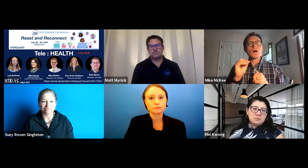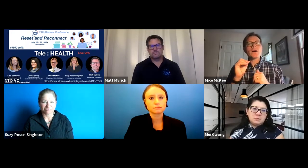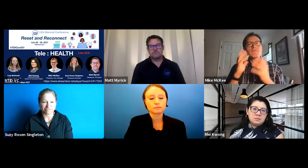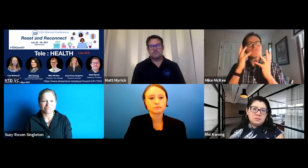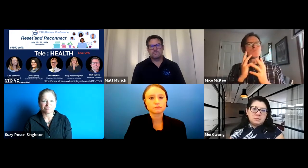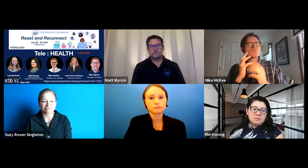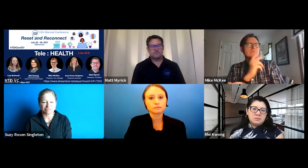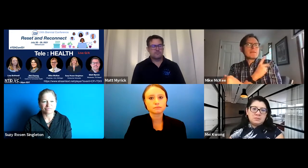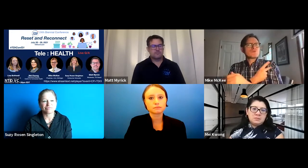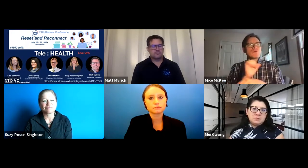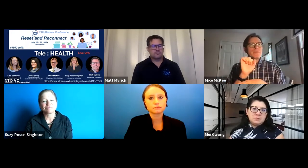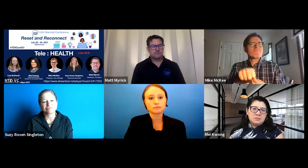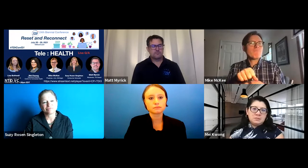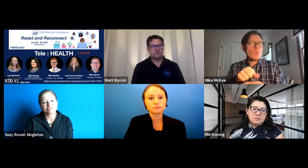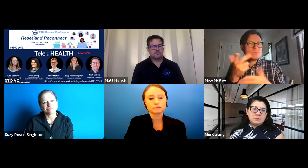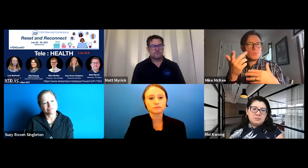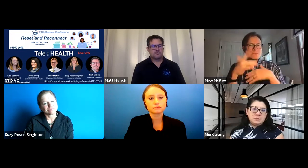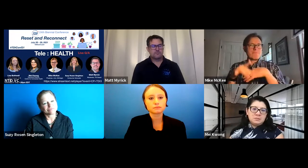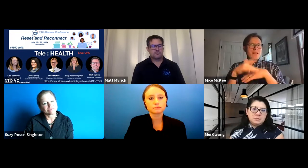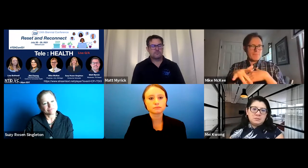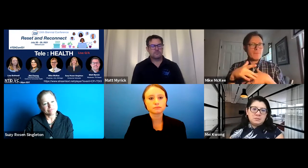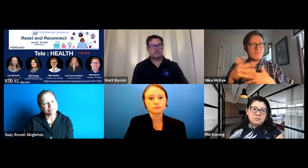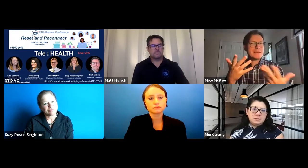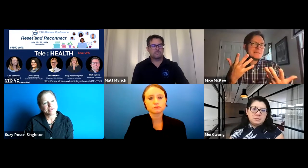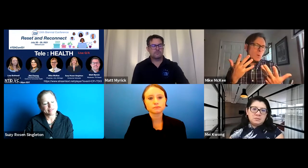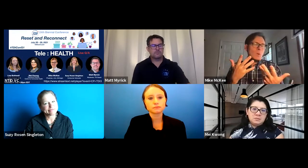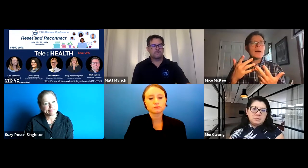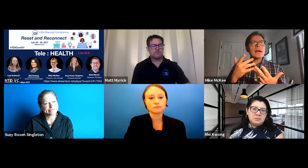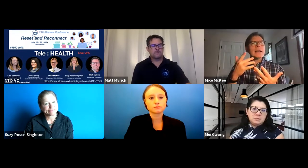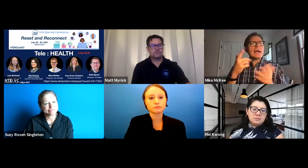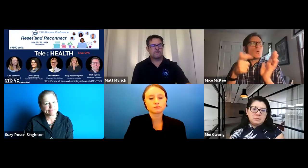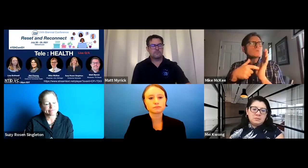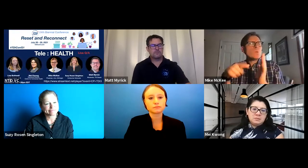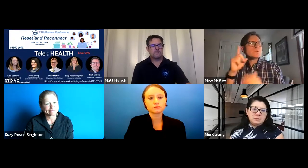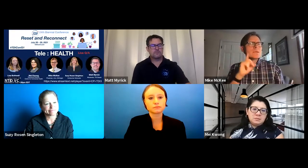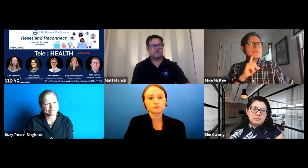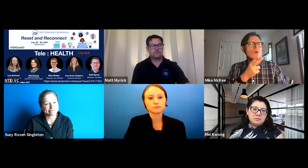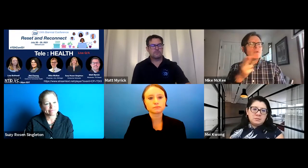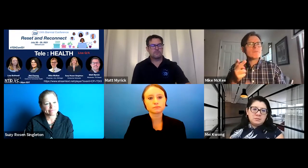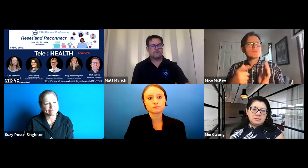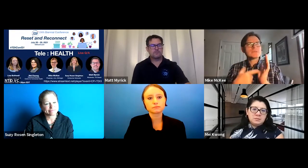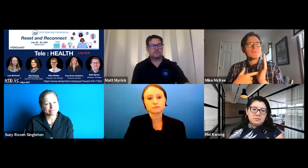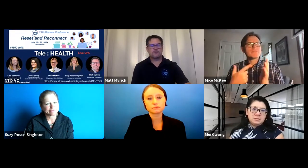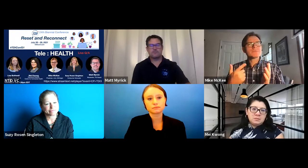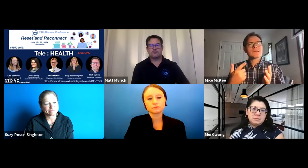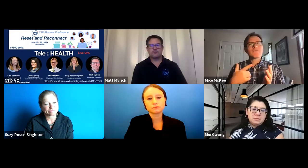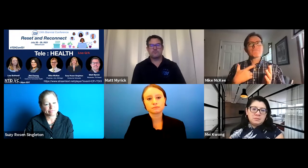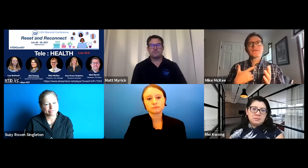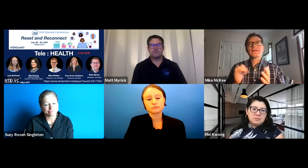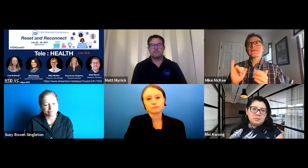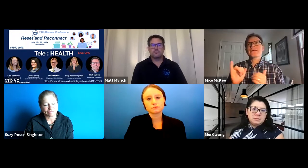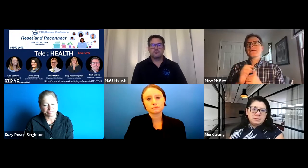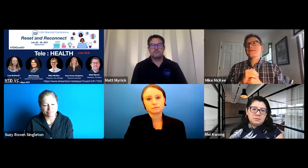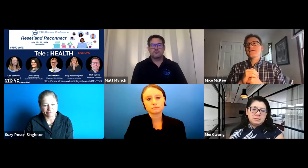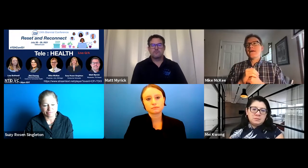to more seasoned physicians. So it's unfortunately that can impact the patient experience. And sometimes deaf